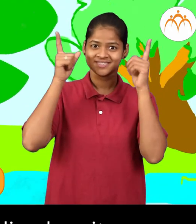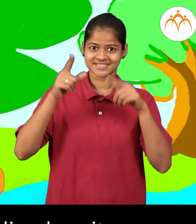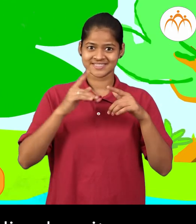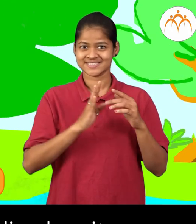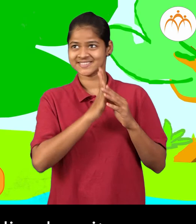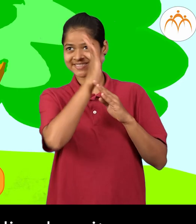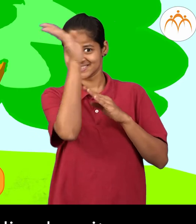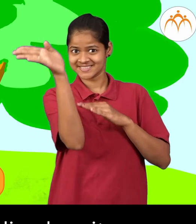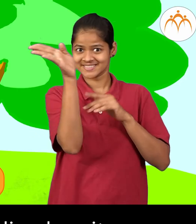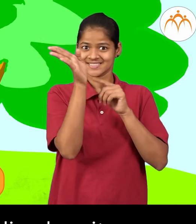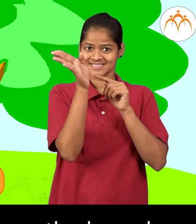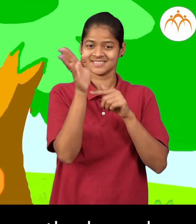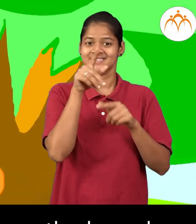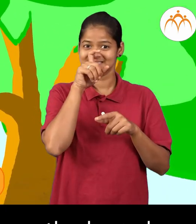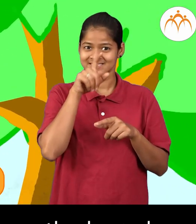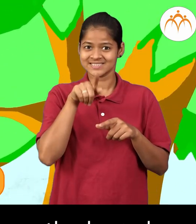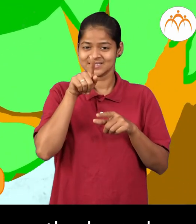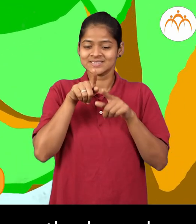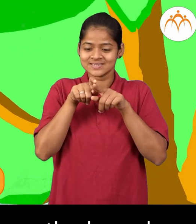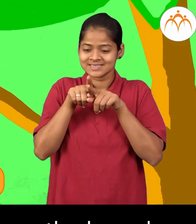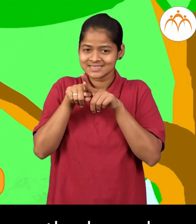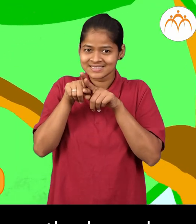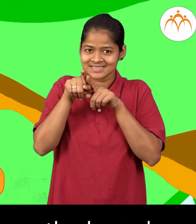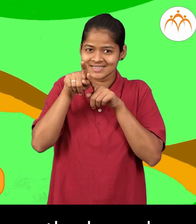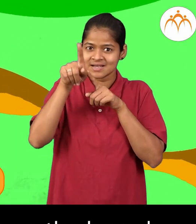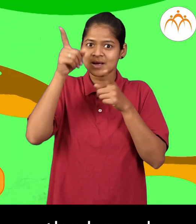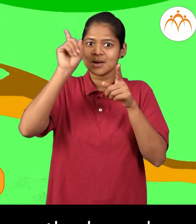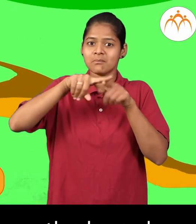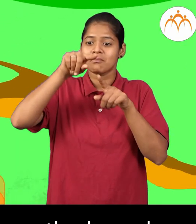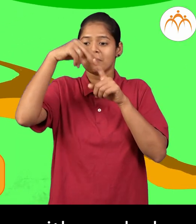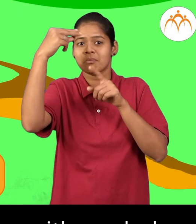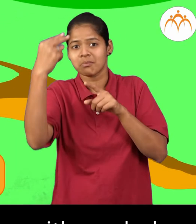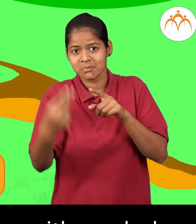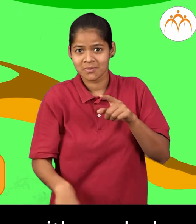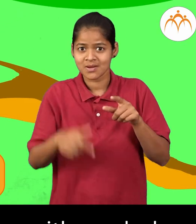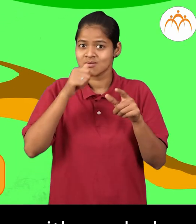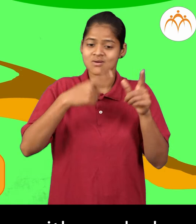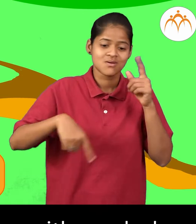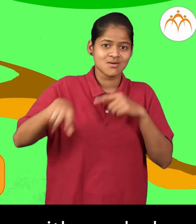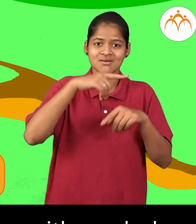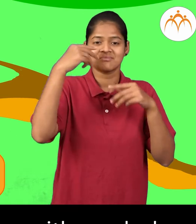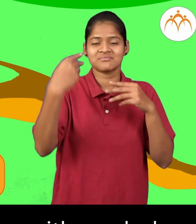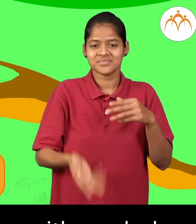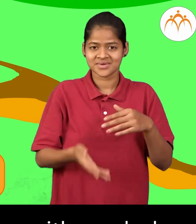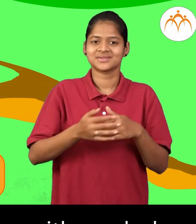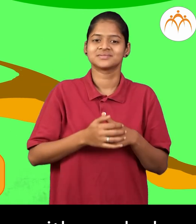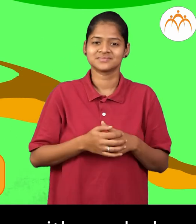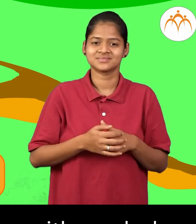on it one day while walking on the branch the ant fell into the water